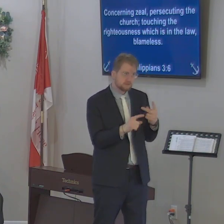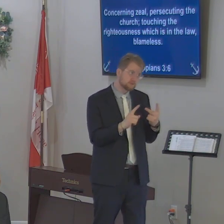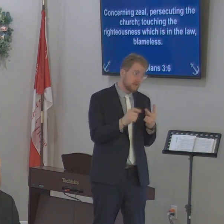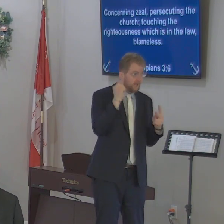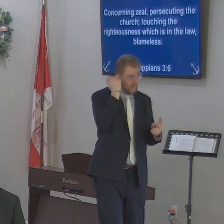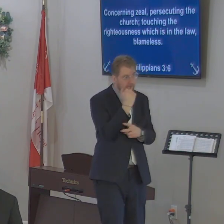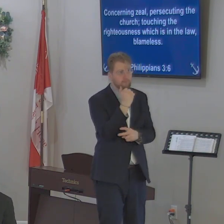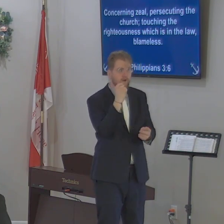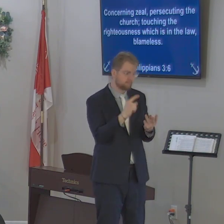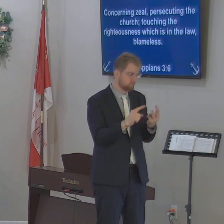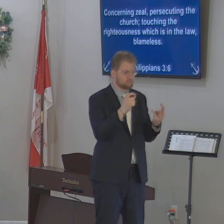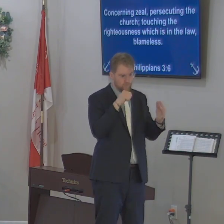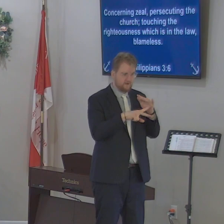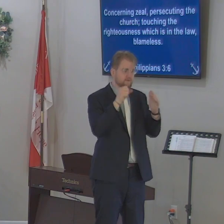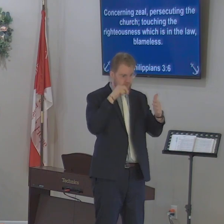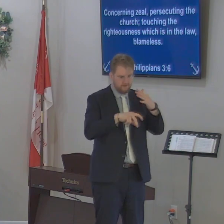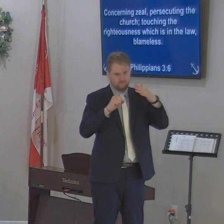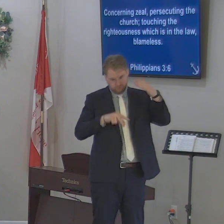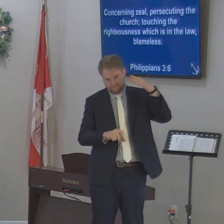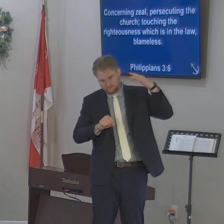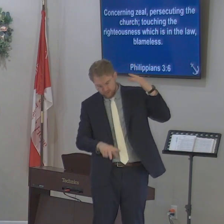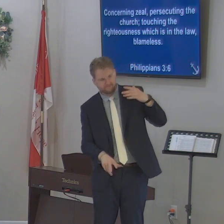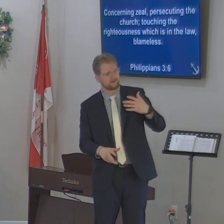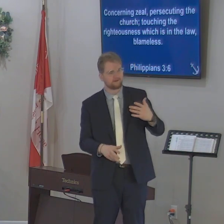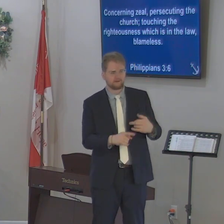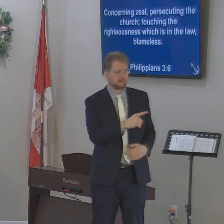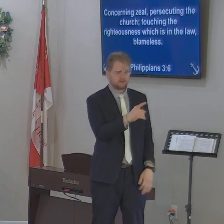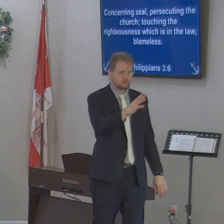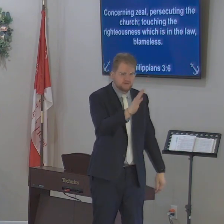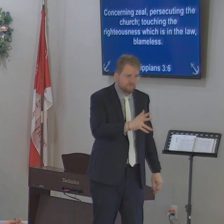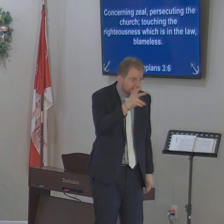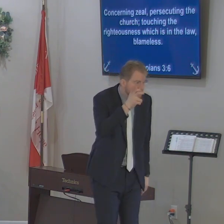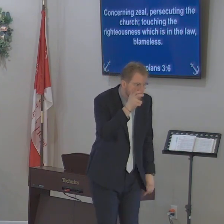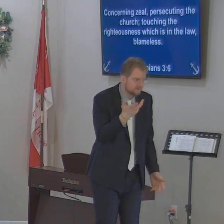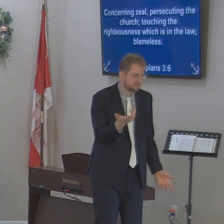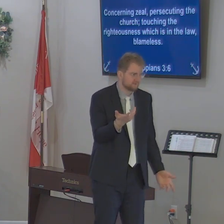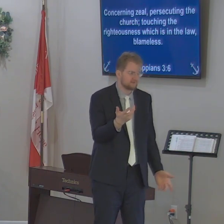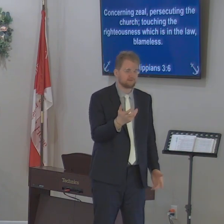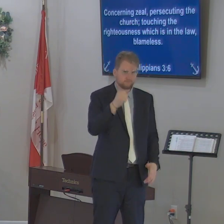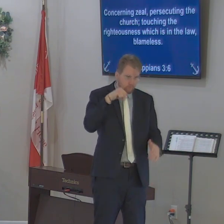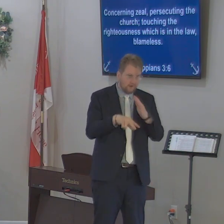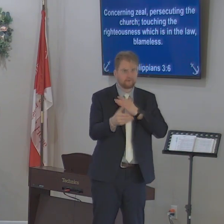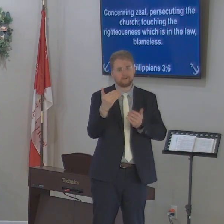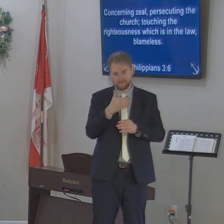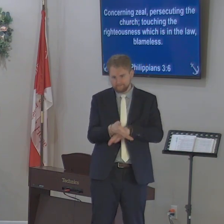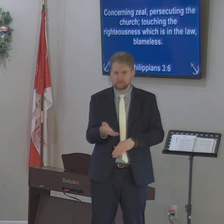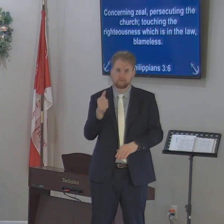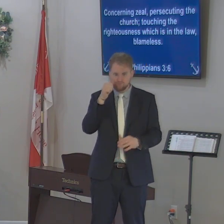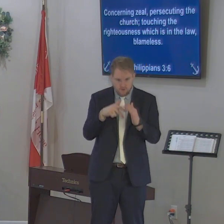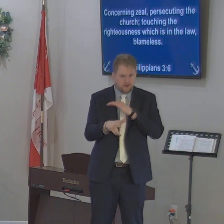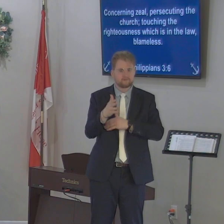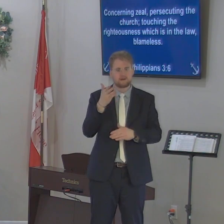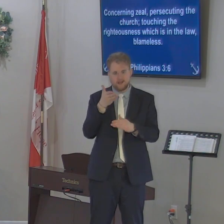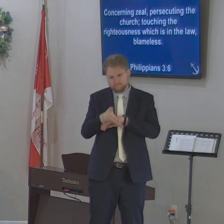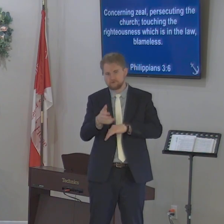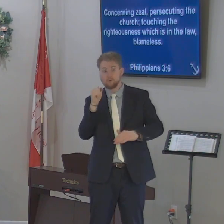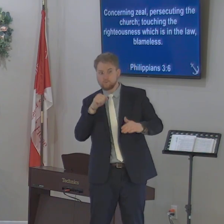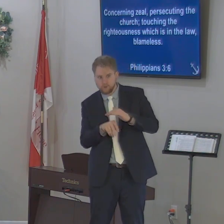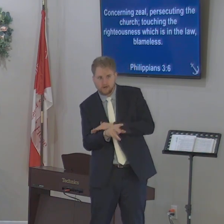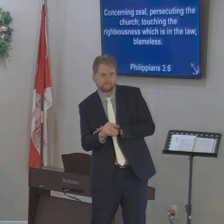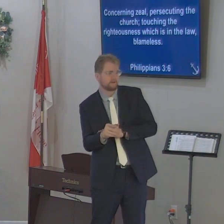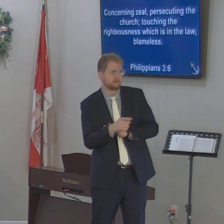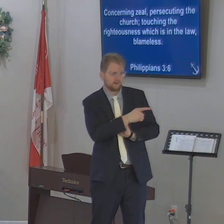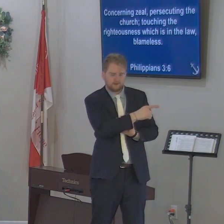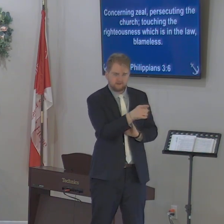after prophet after prophet after prophet. And you guys didn't listen to him. Prophet after prophet after prophet. Word after word after word. And you guys